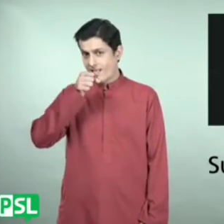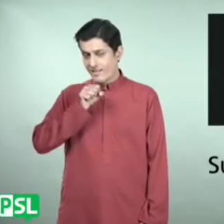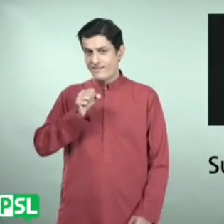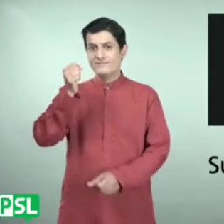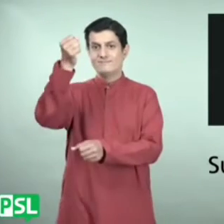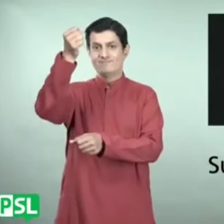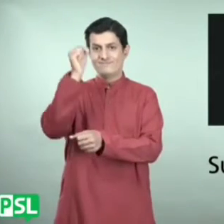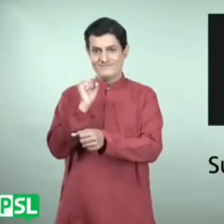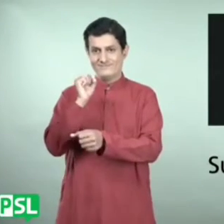sundae machine,